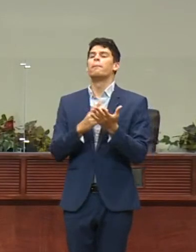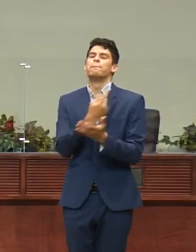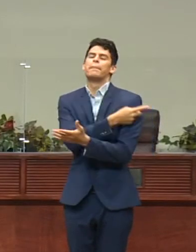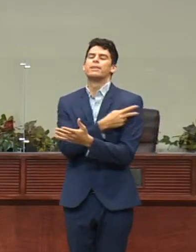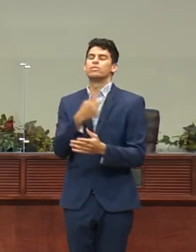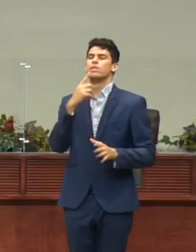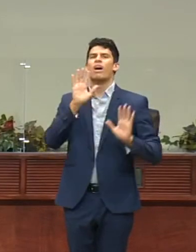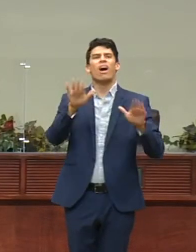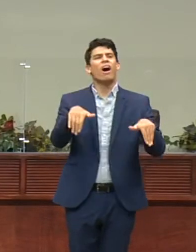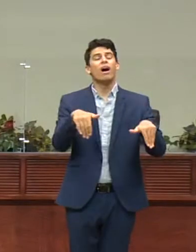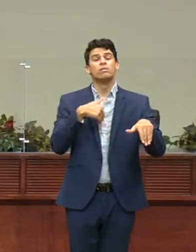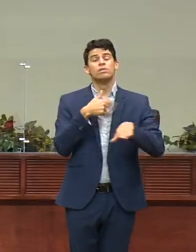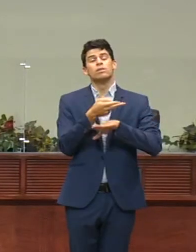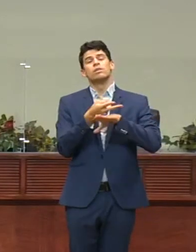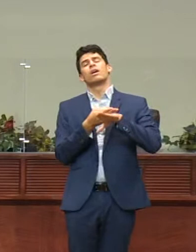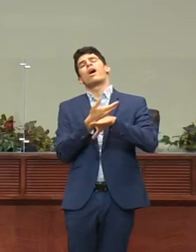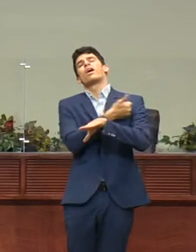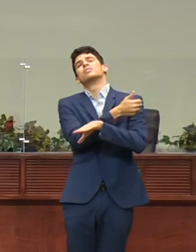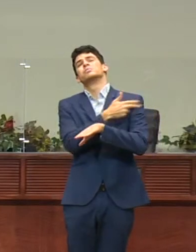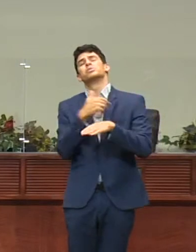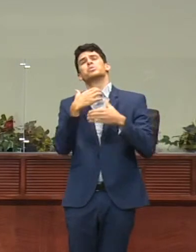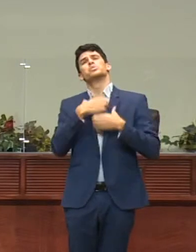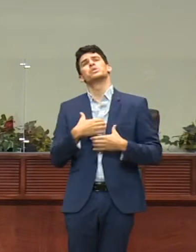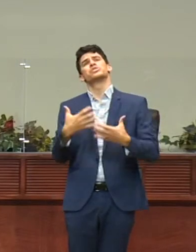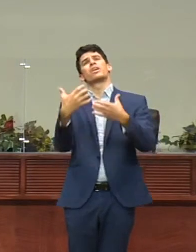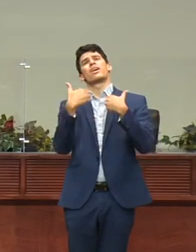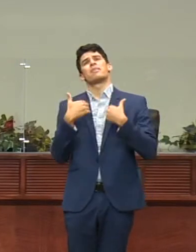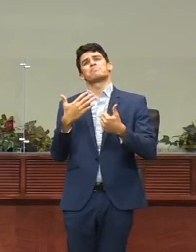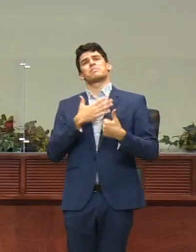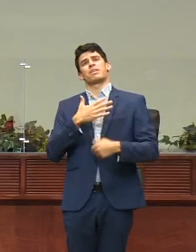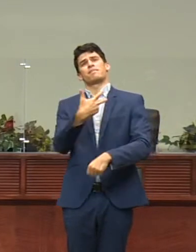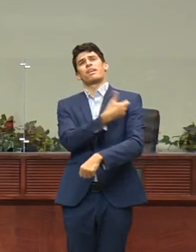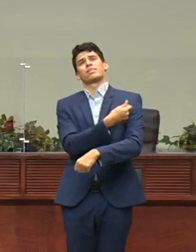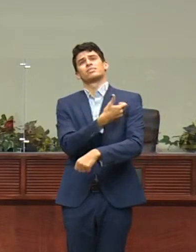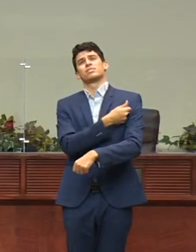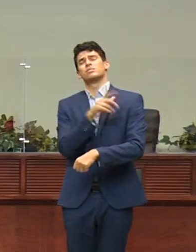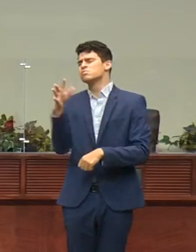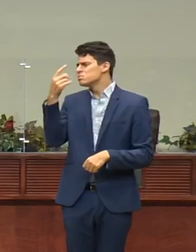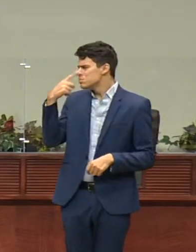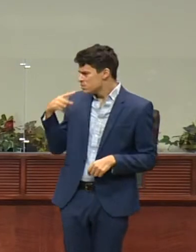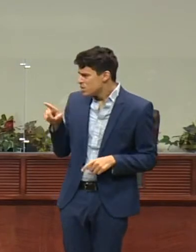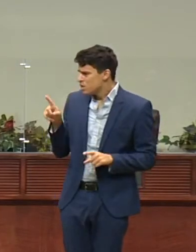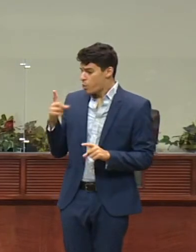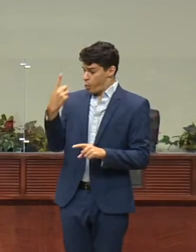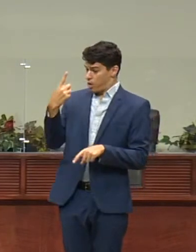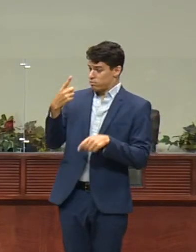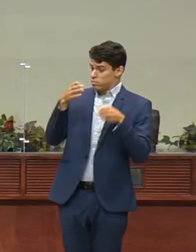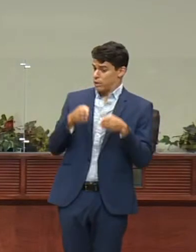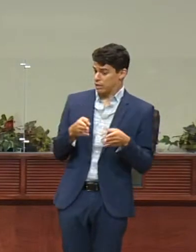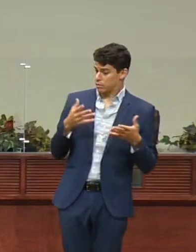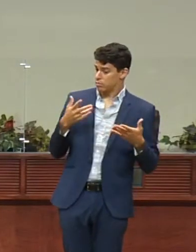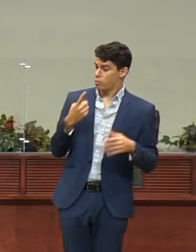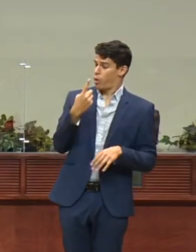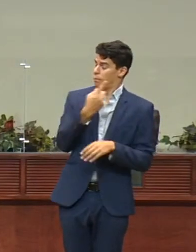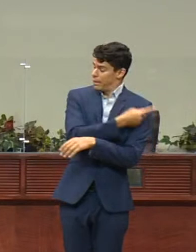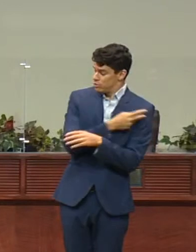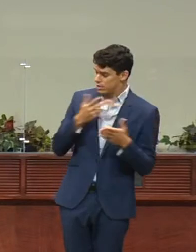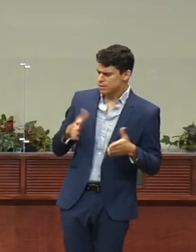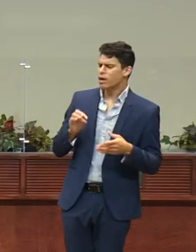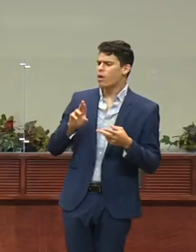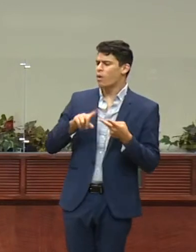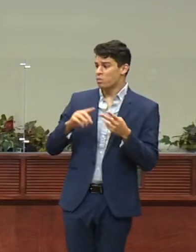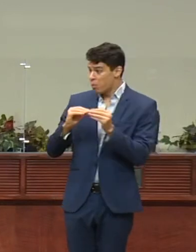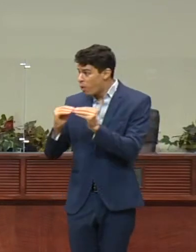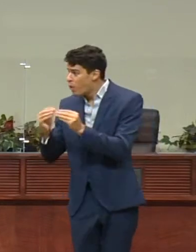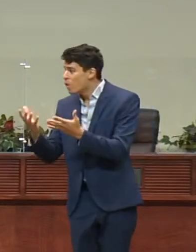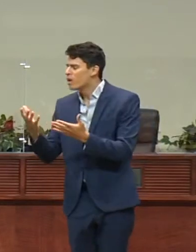my vaccine. I do feel like that's an important message. Is it just one patient? Can you talk a little bit more about the pregnant women,